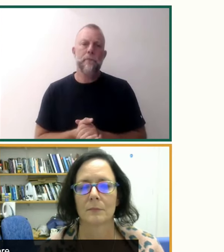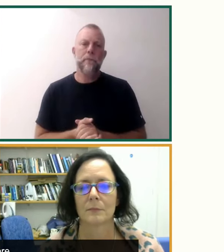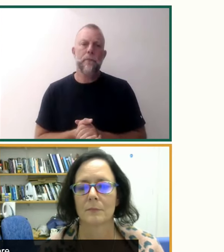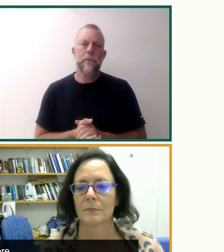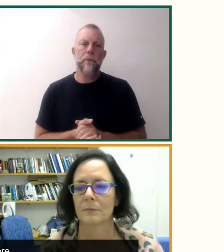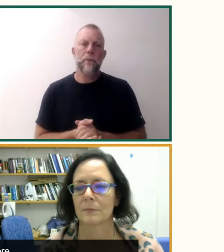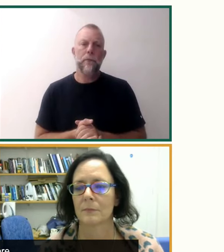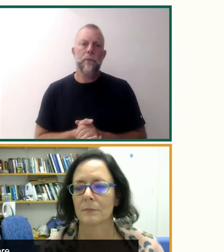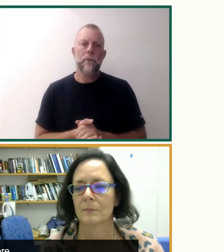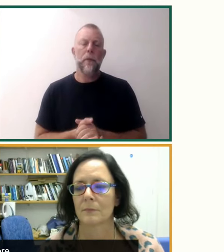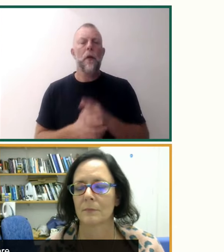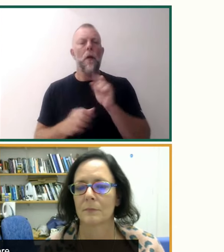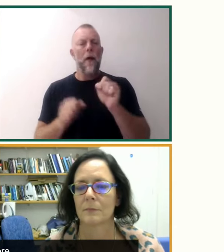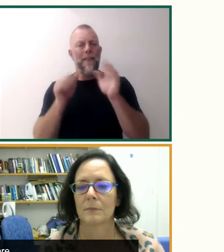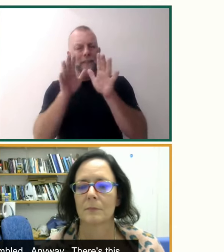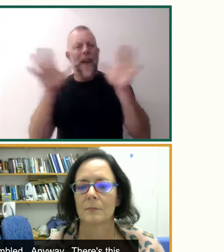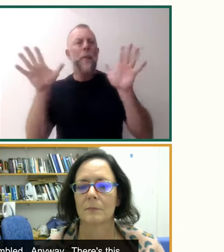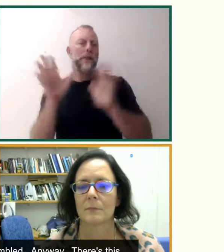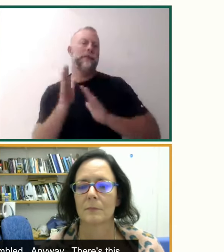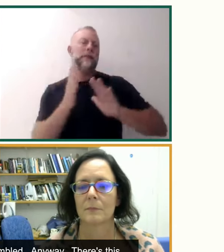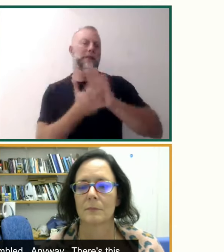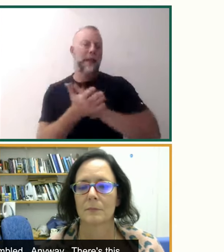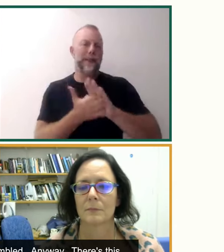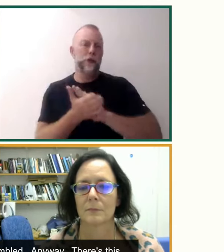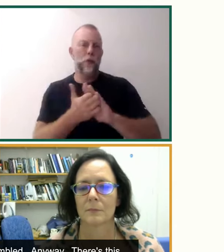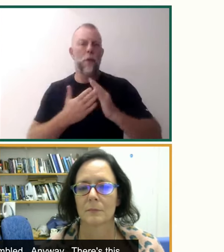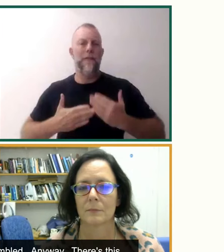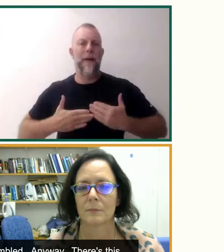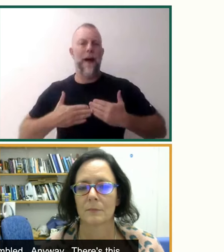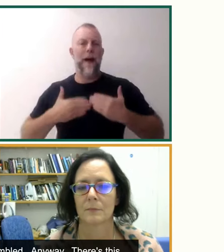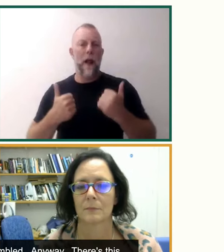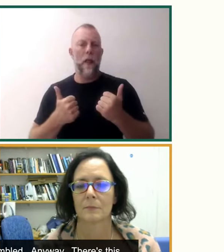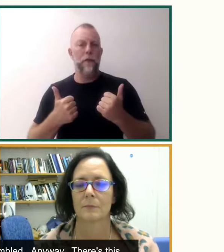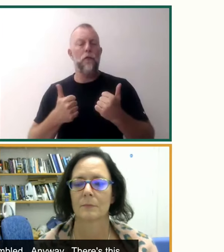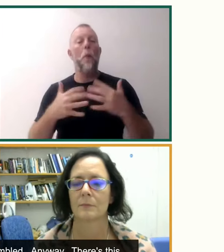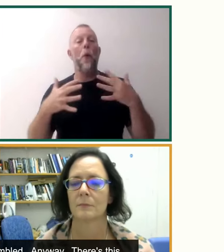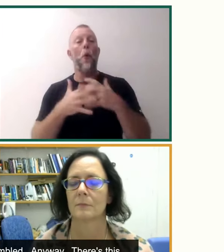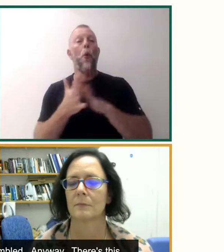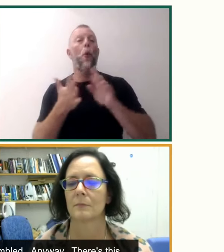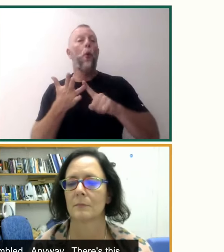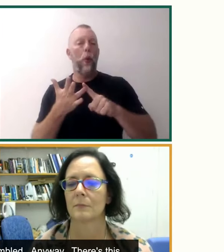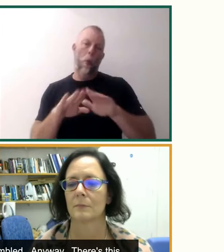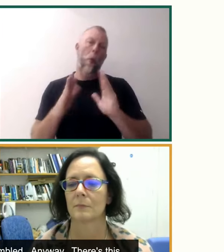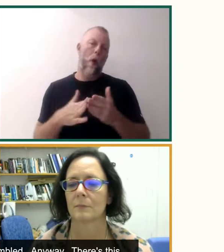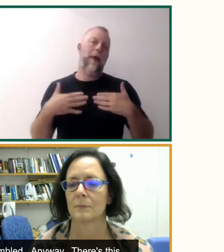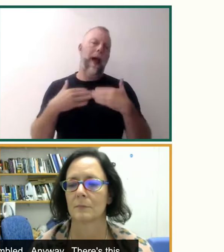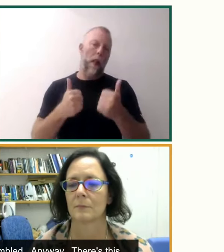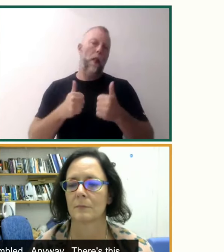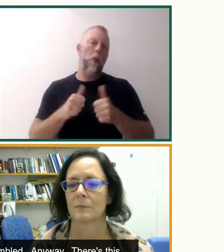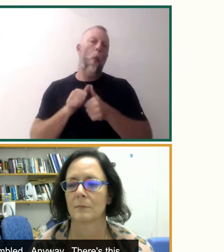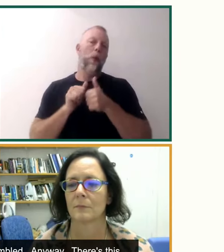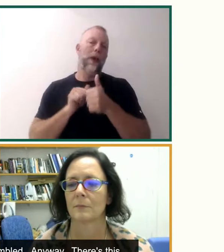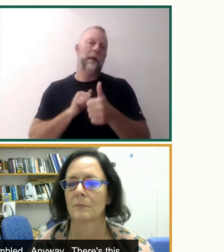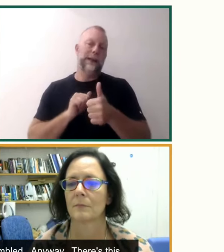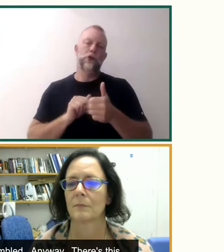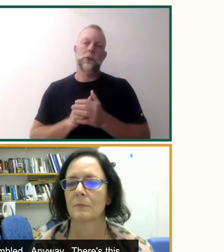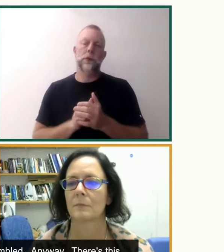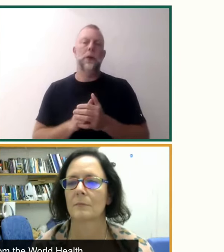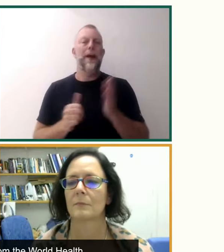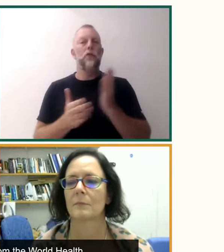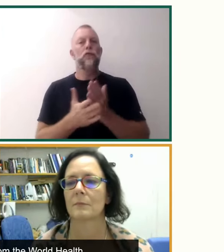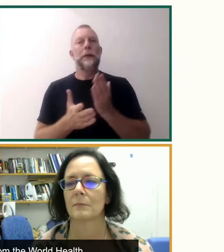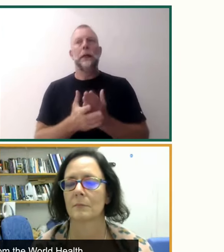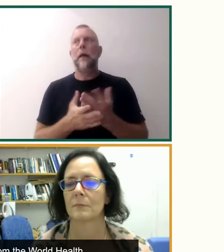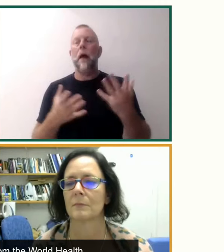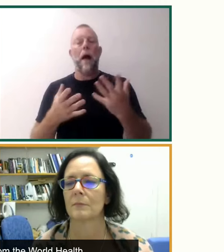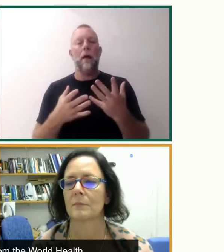this very famous definition of health from the World Health Organization that health is essentially a total absence of